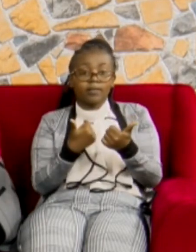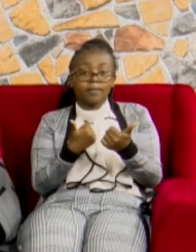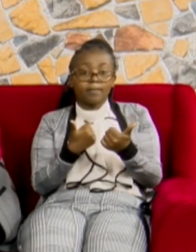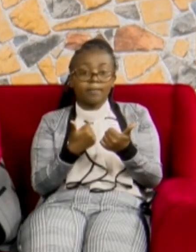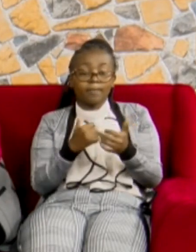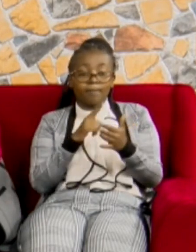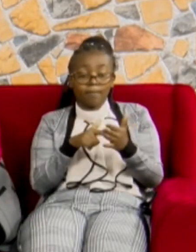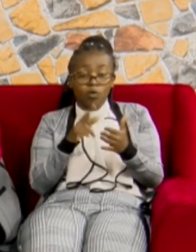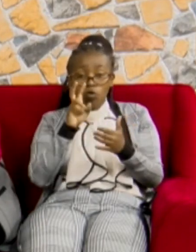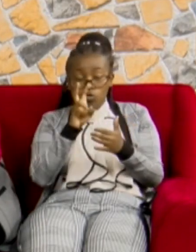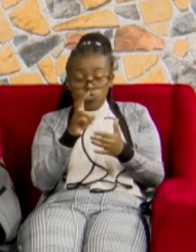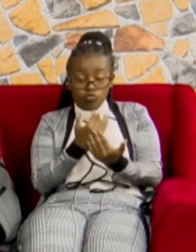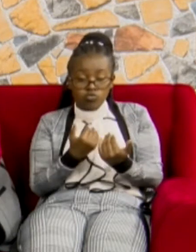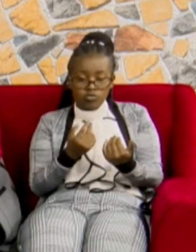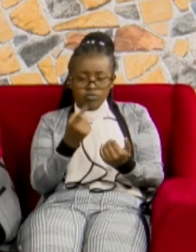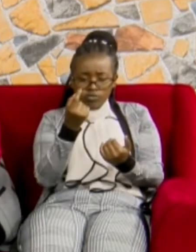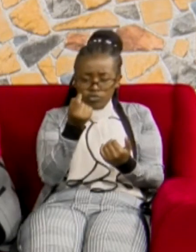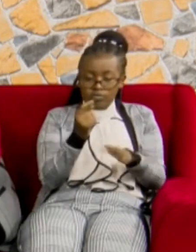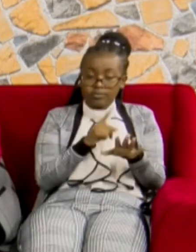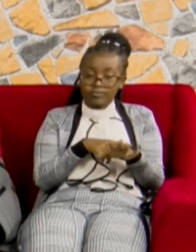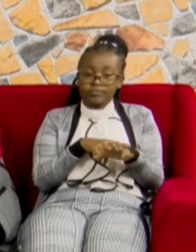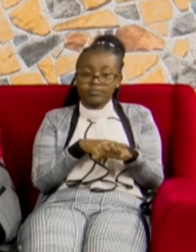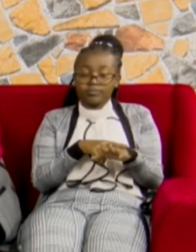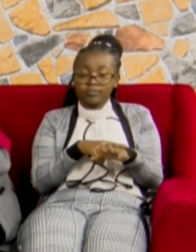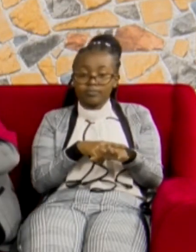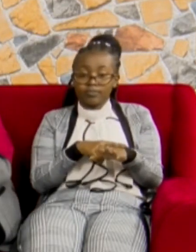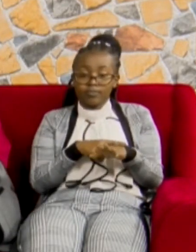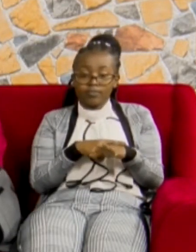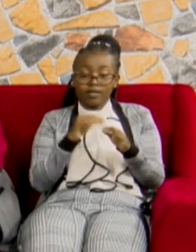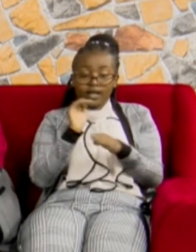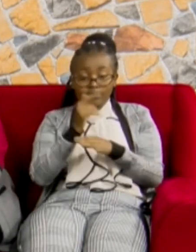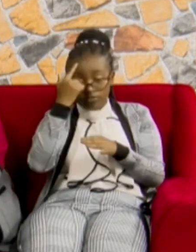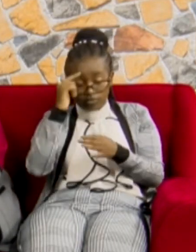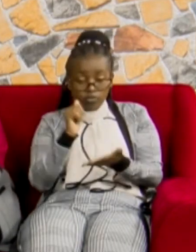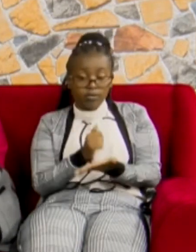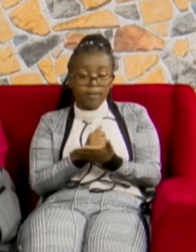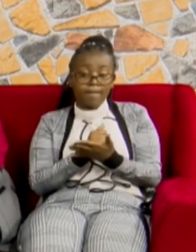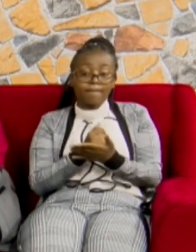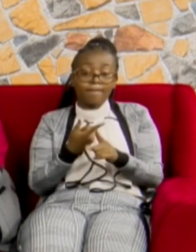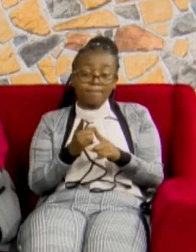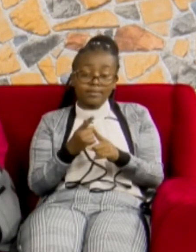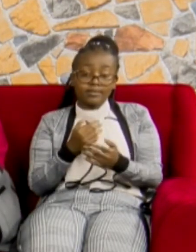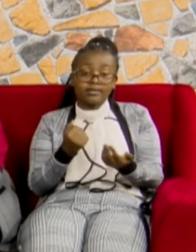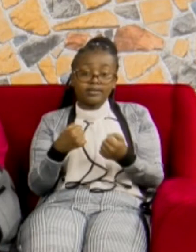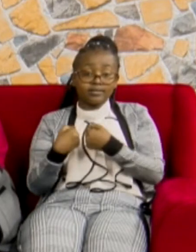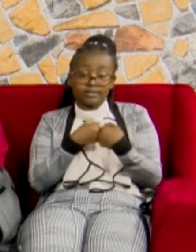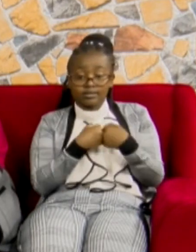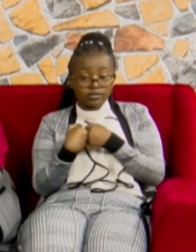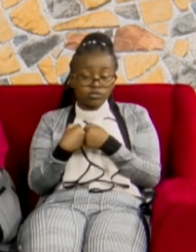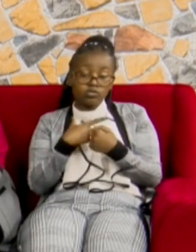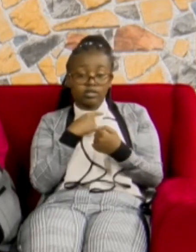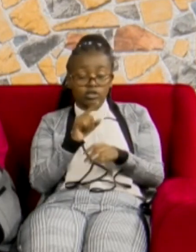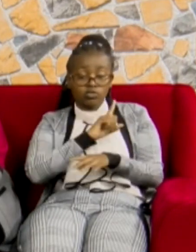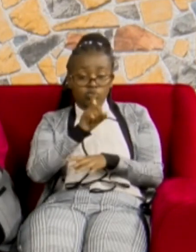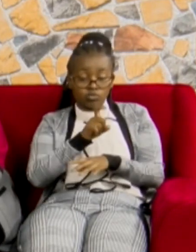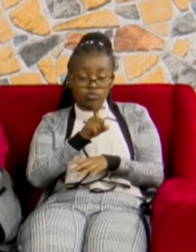watch the child for a little bit. Just ask for help. Yeah, and you see the challenge comes in, you'd like to ask